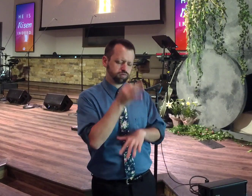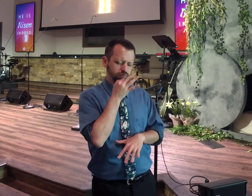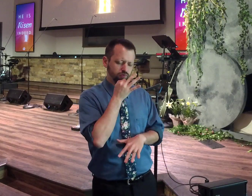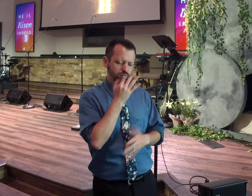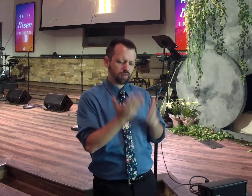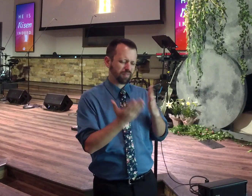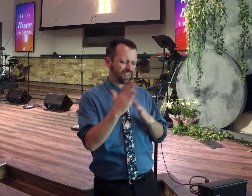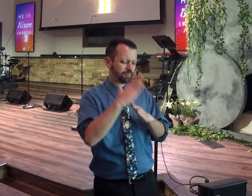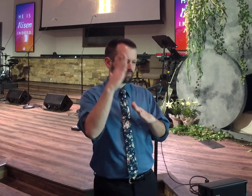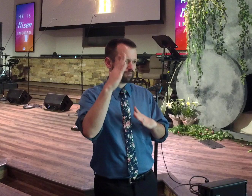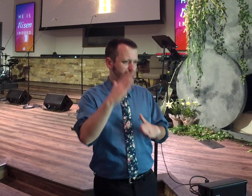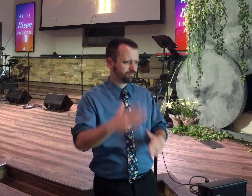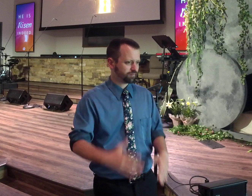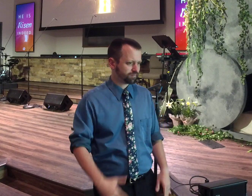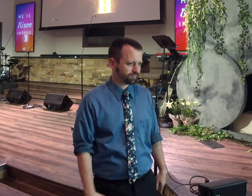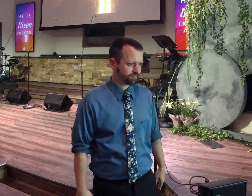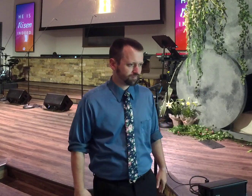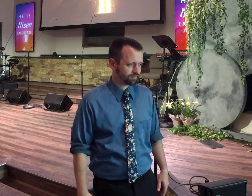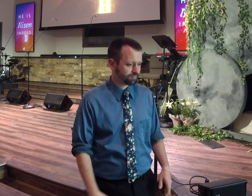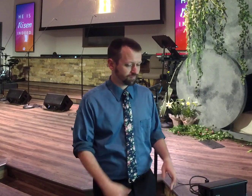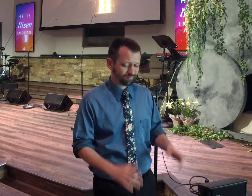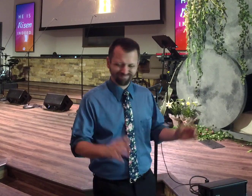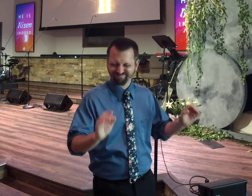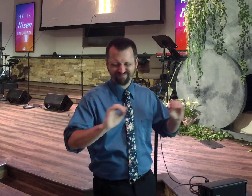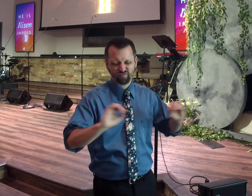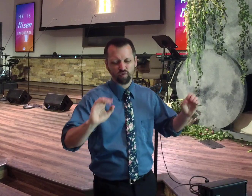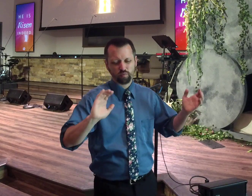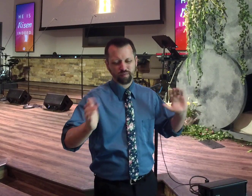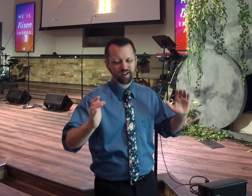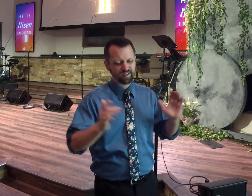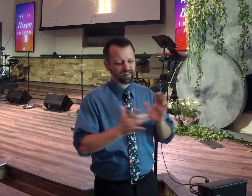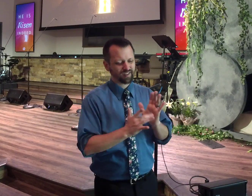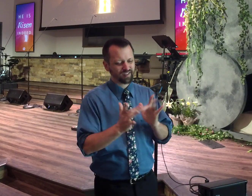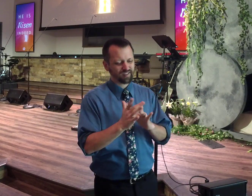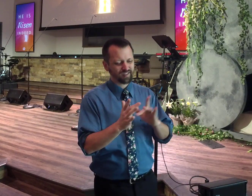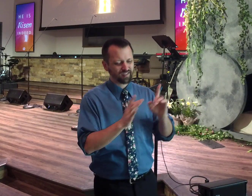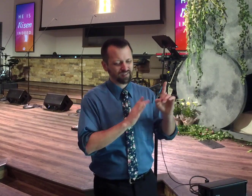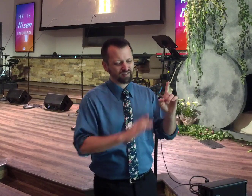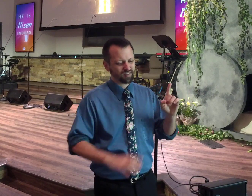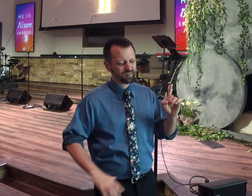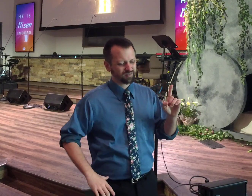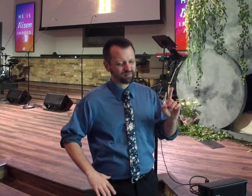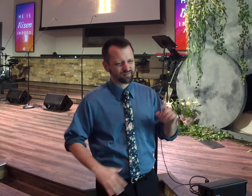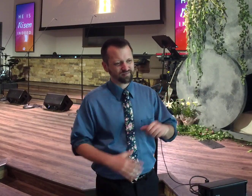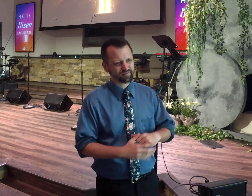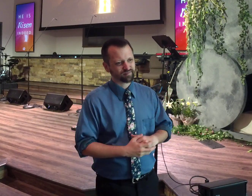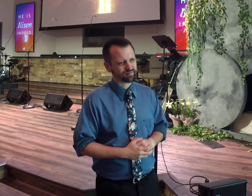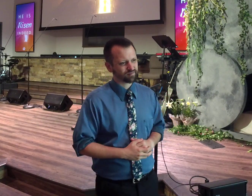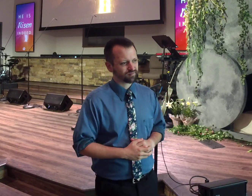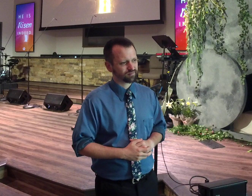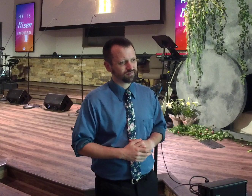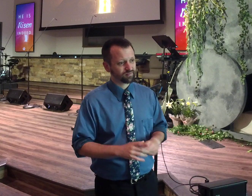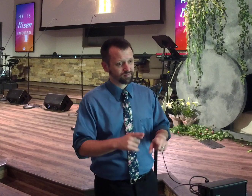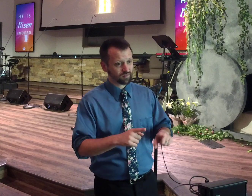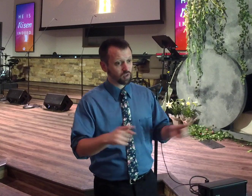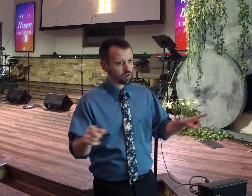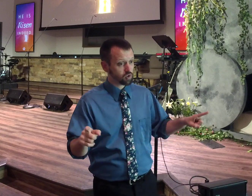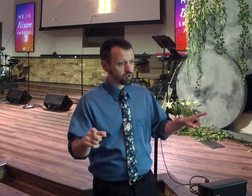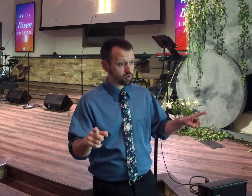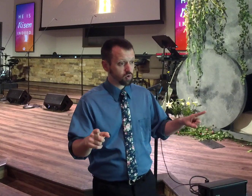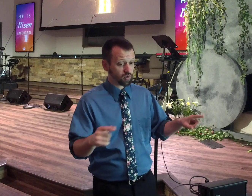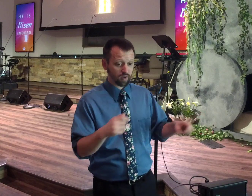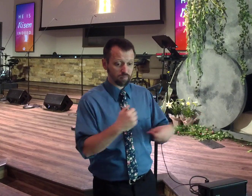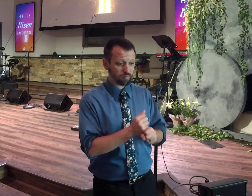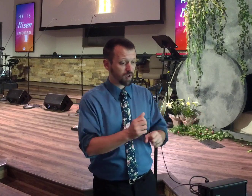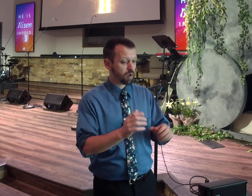greatest ever, but he's no comparison to the Lord Jesus Christ. But you can pull off the greatest